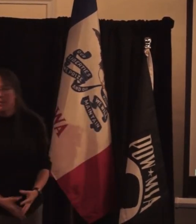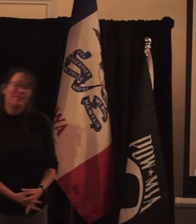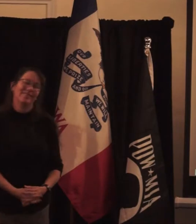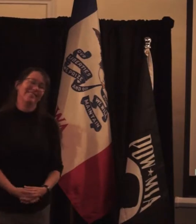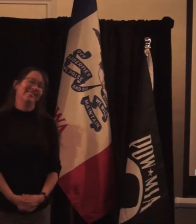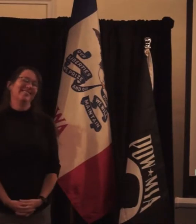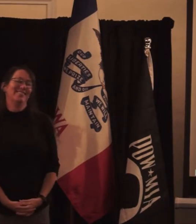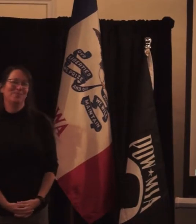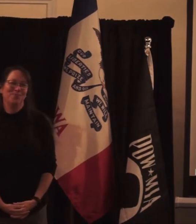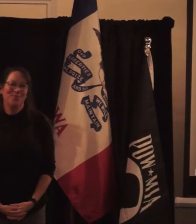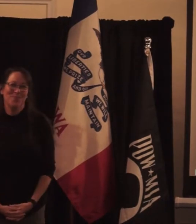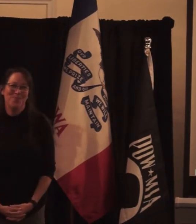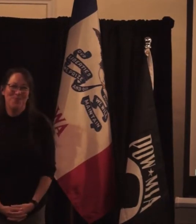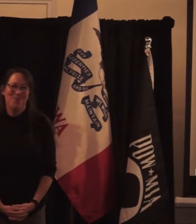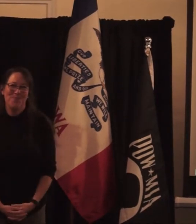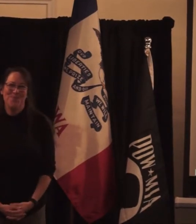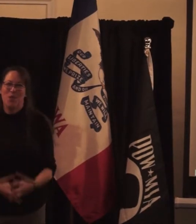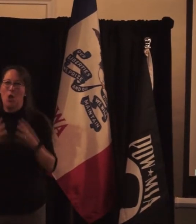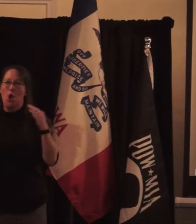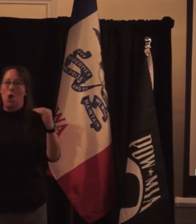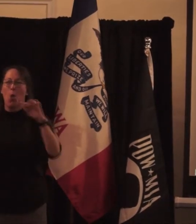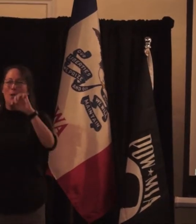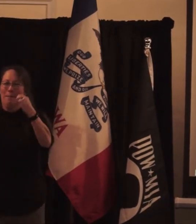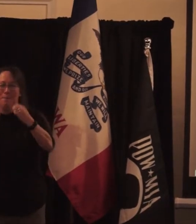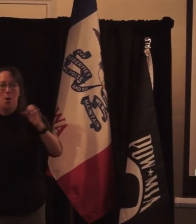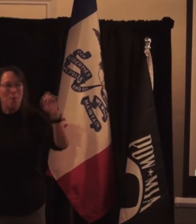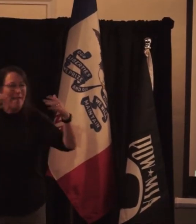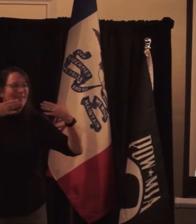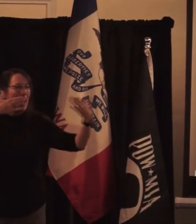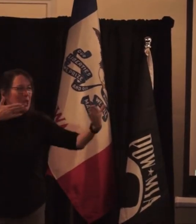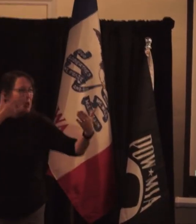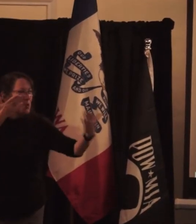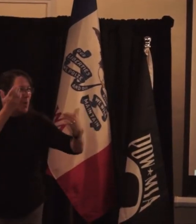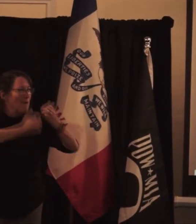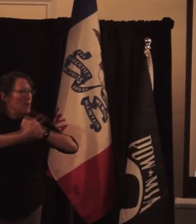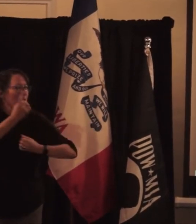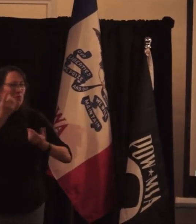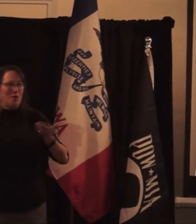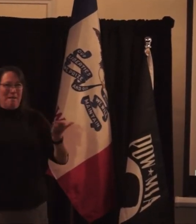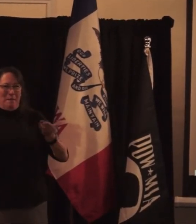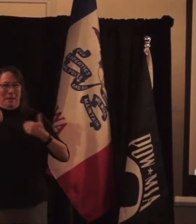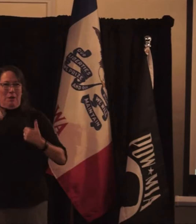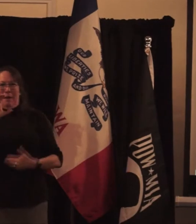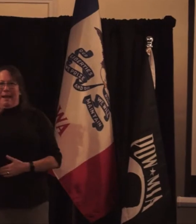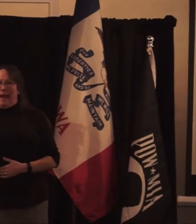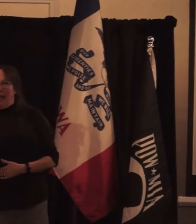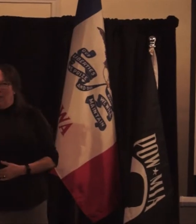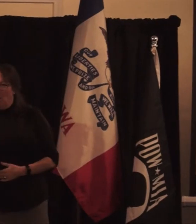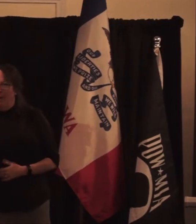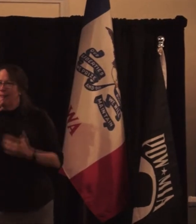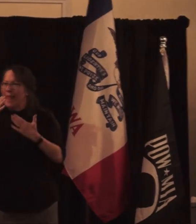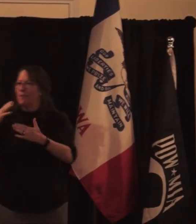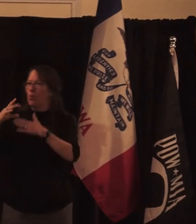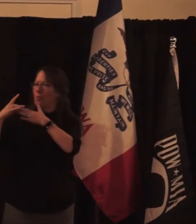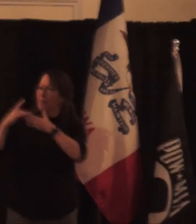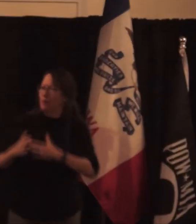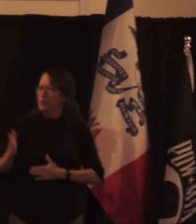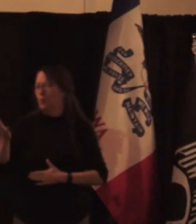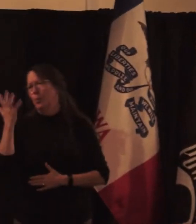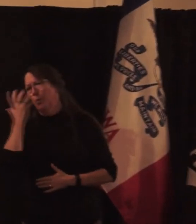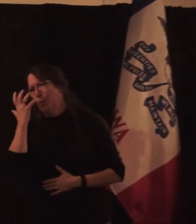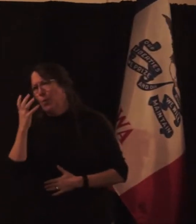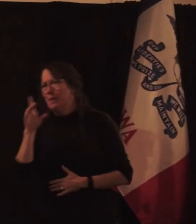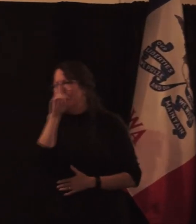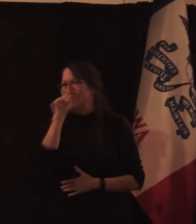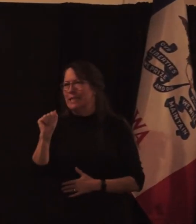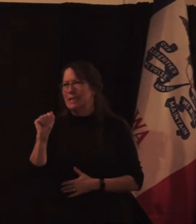for me. All right, thank you. Well, thank you for having me here. Catherine, thank you for your great leadership of